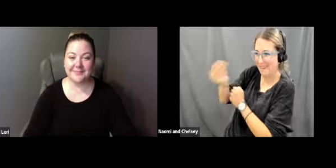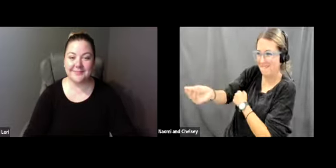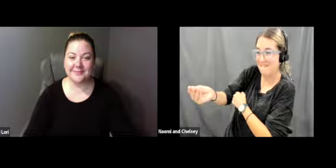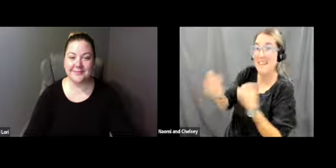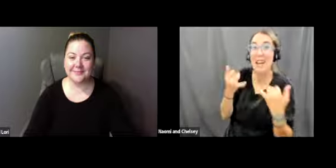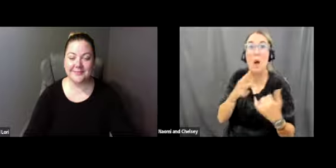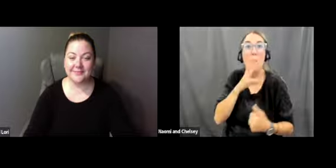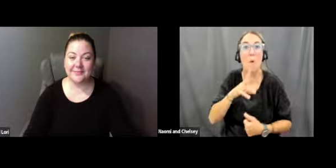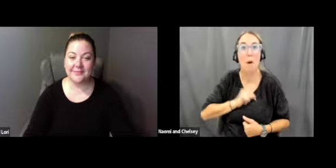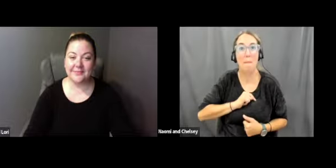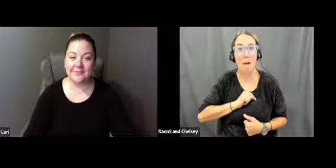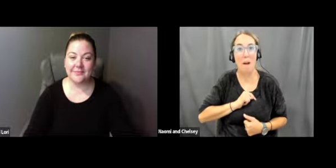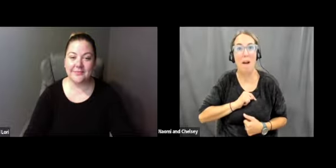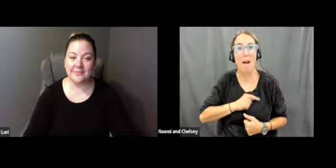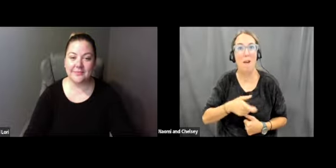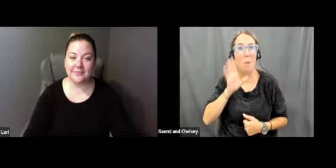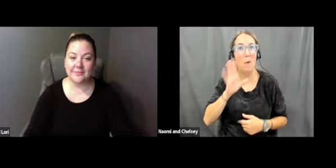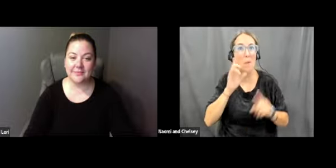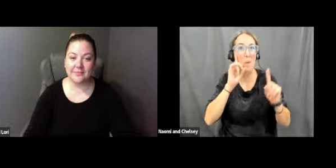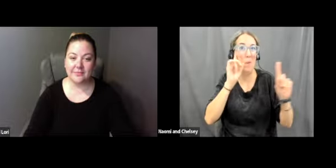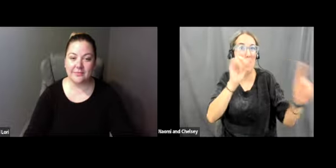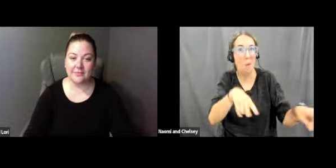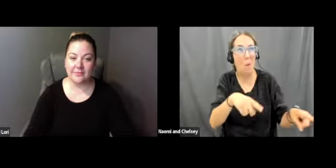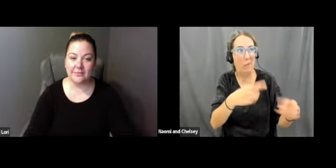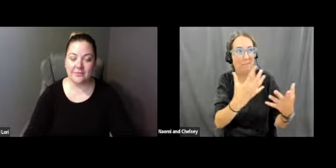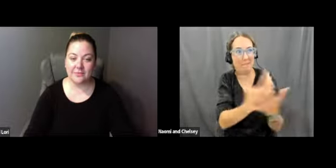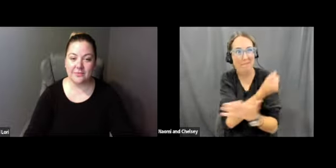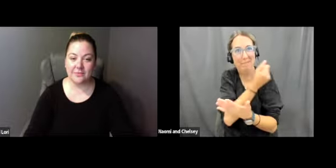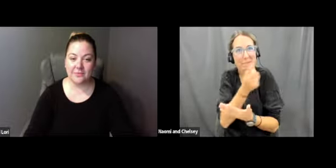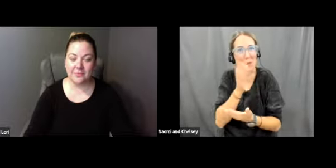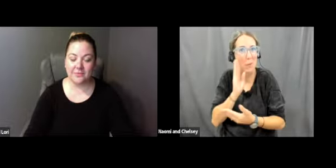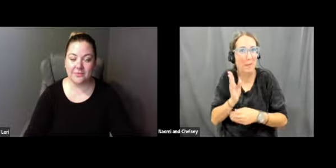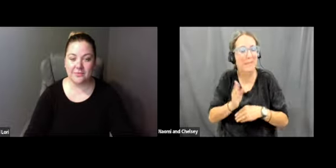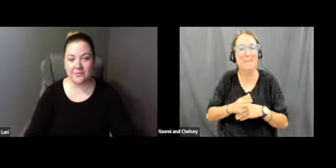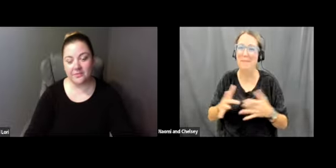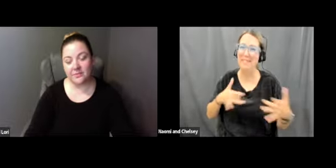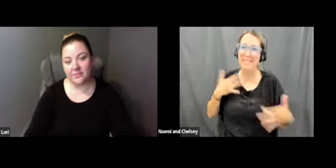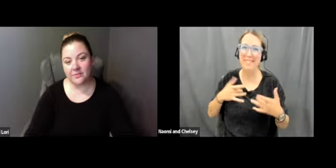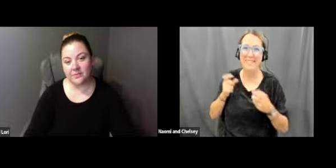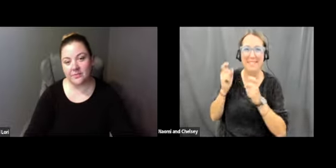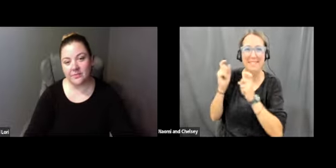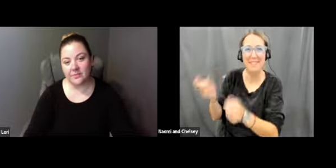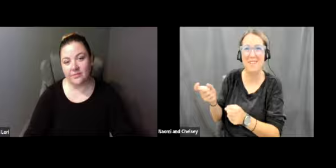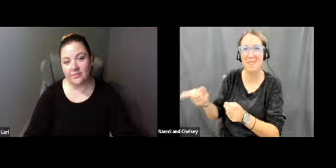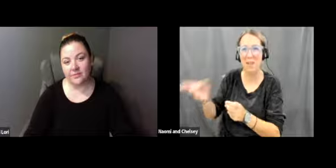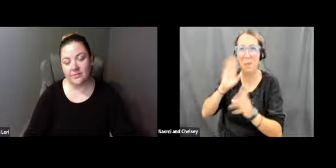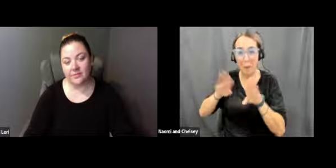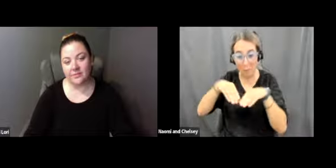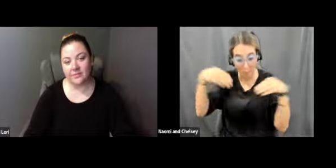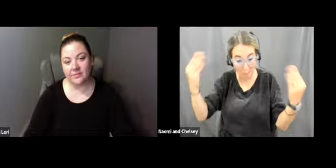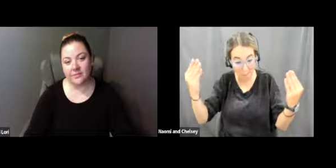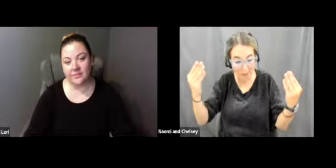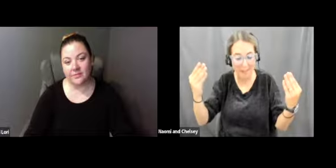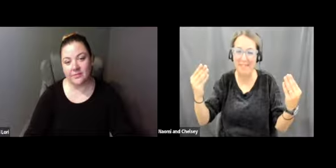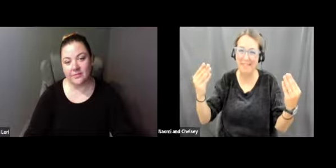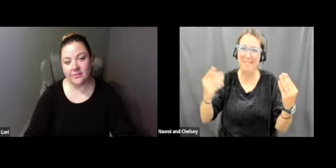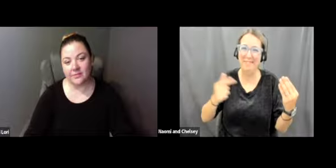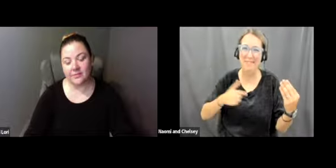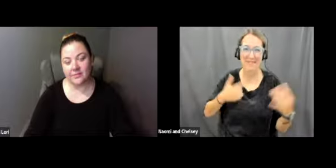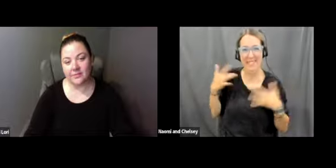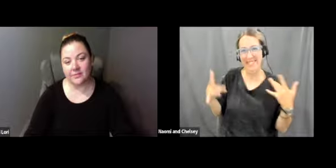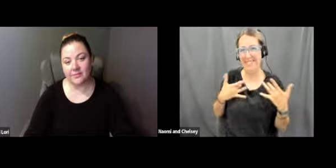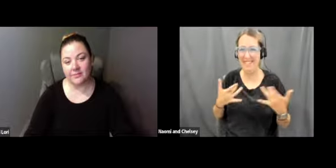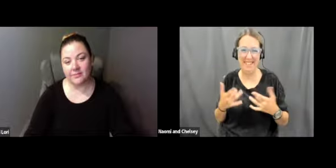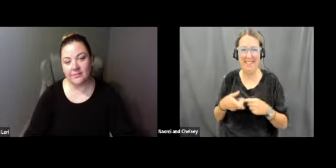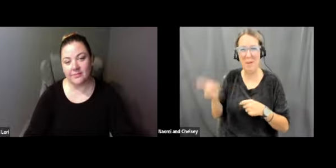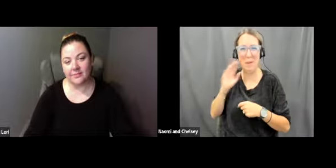right now. I'm going to go pick it up later, and I'm so excited for him to open that up and just have fun with it. So that's